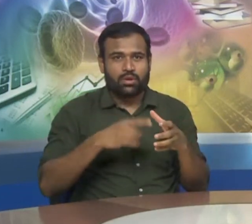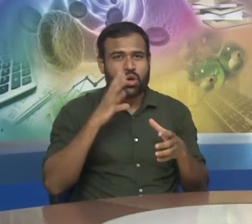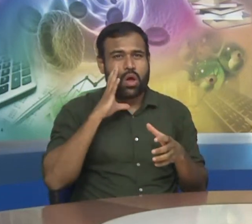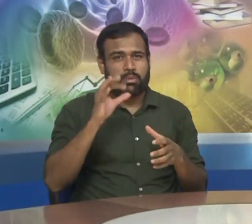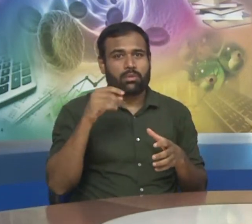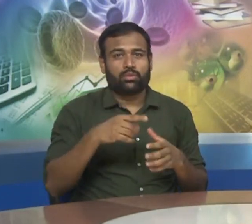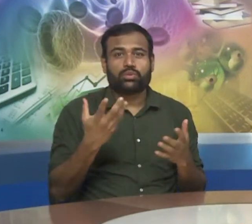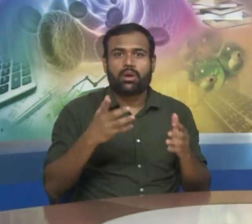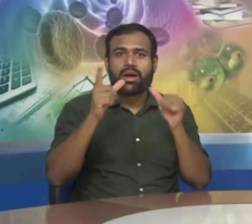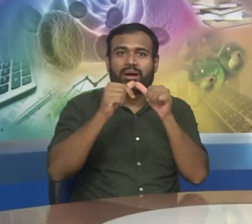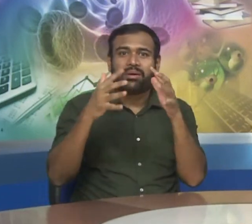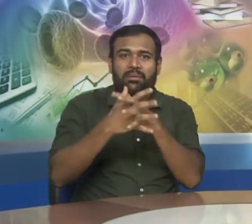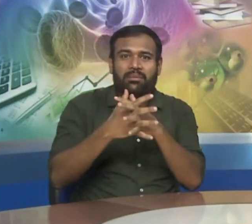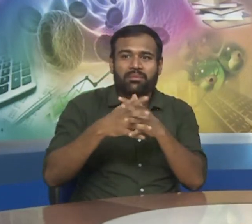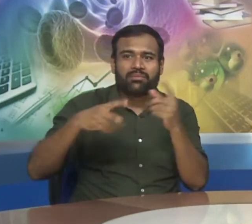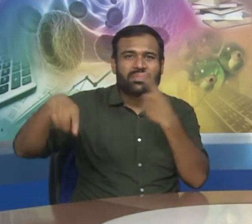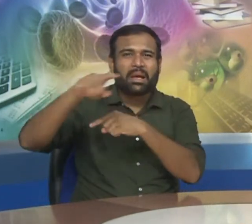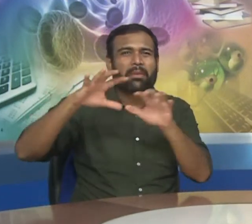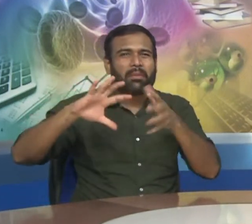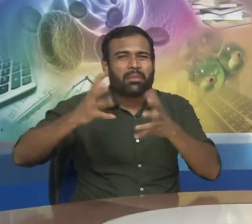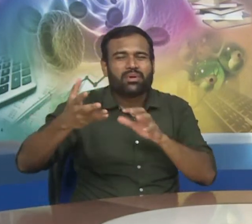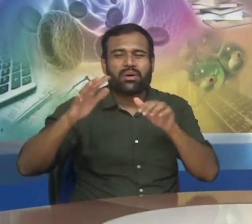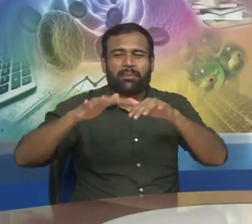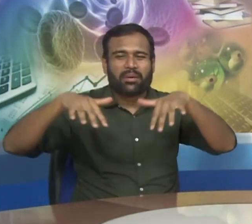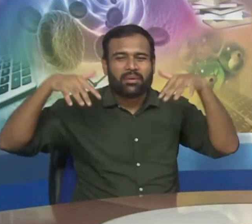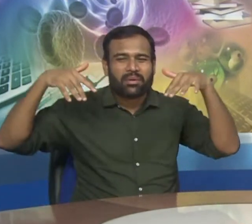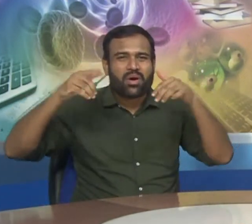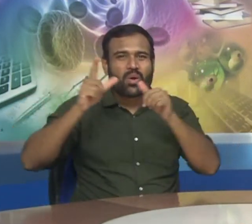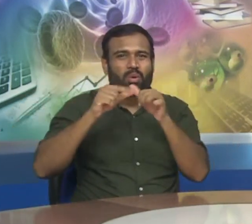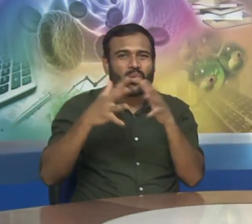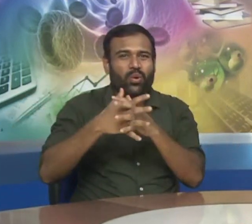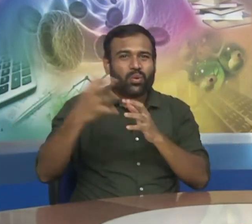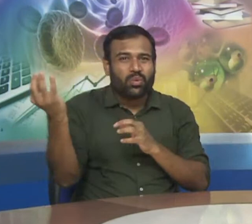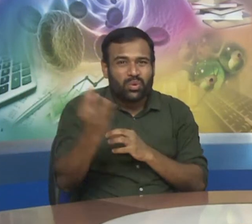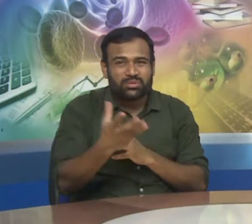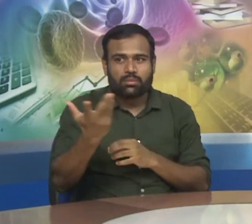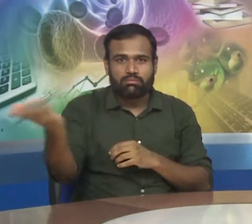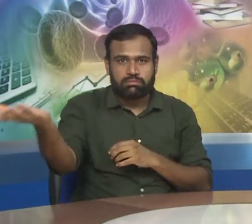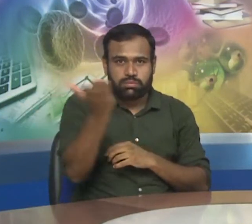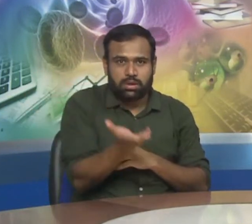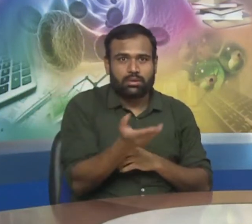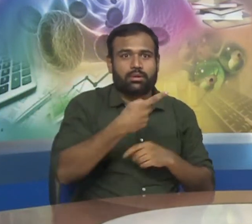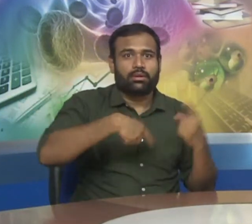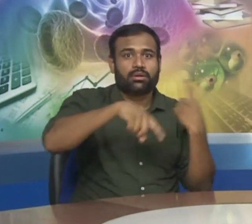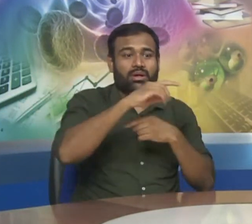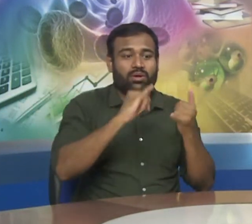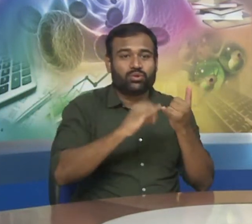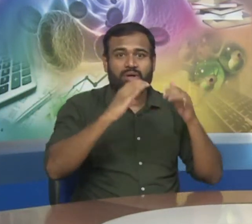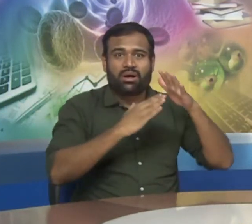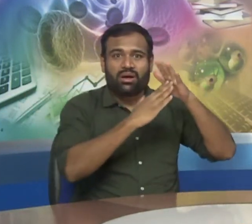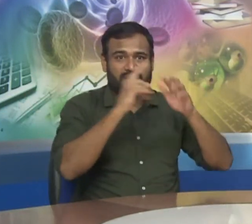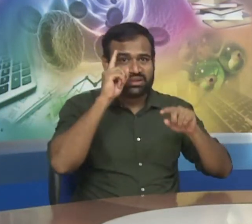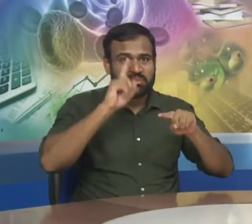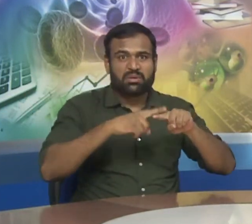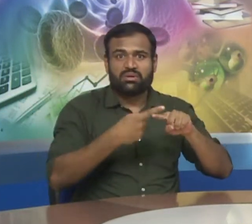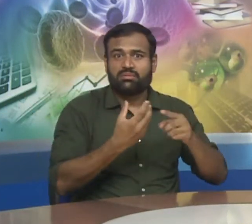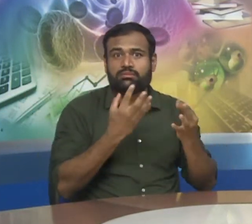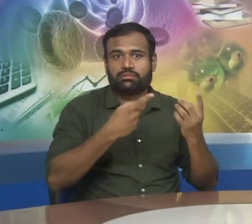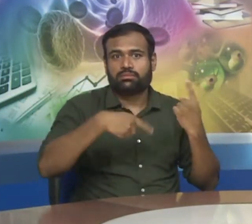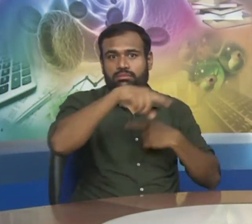Judicial review. It is a process through which judiciary examines whether a law enacted by a legislature or